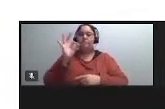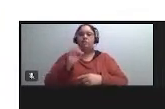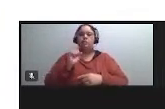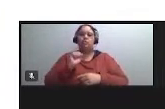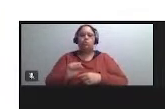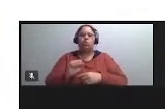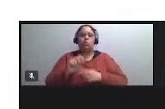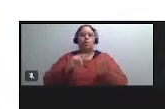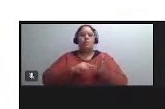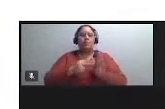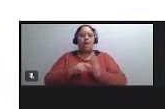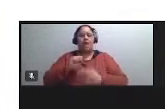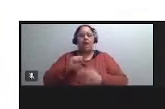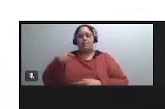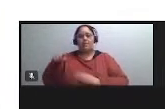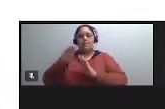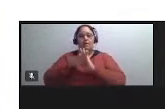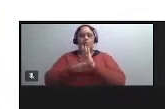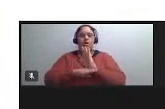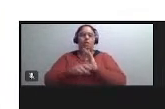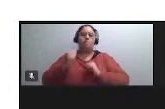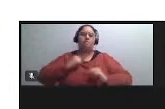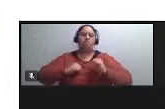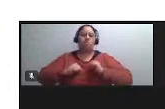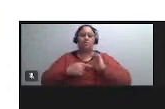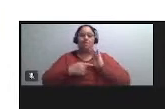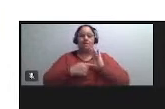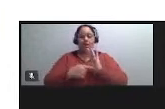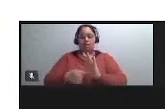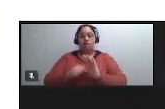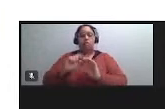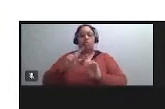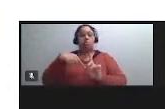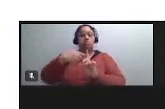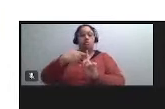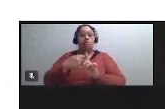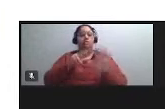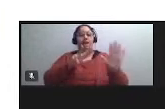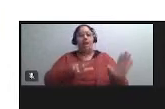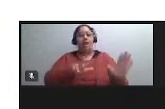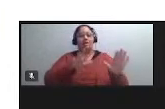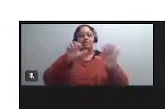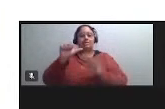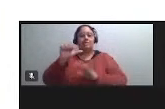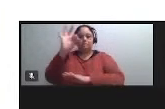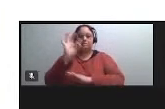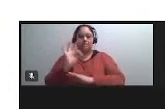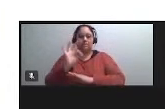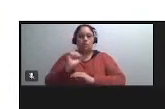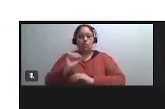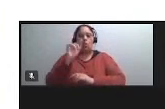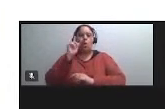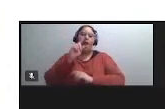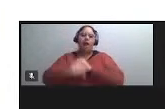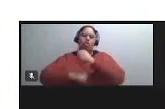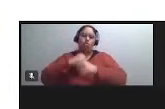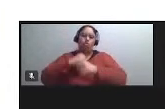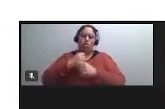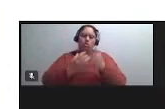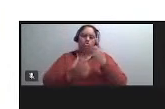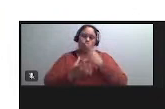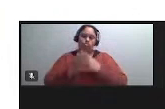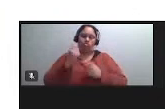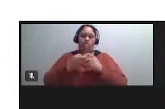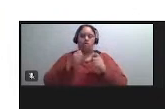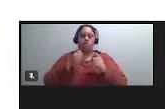of planned APP program performance indicators, where we had targeted 96% as an annual achievement in terms